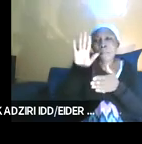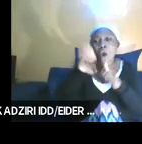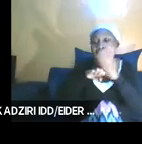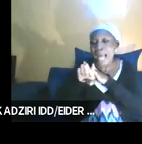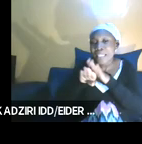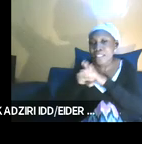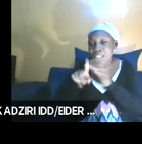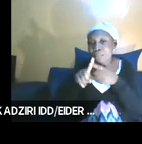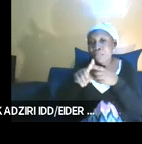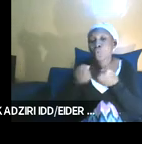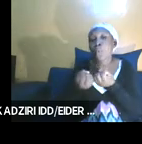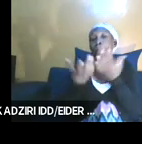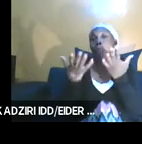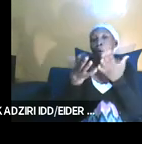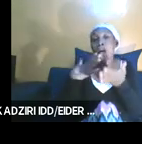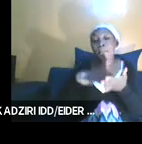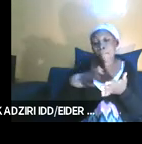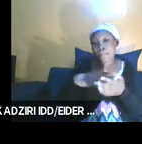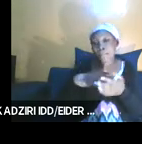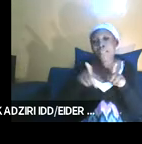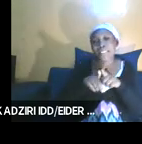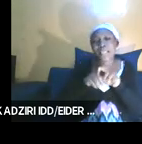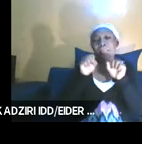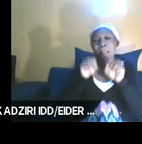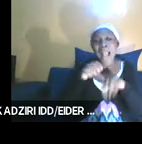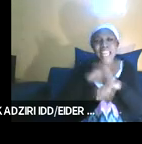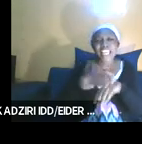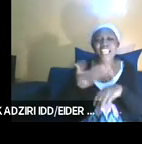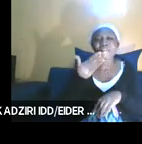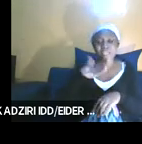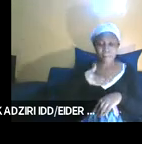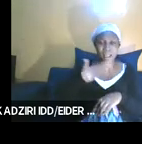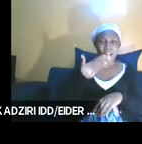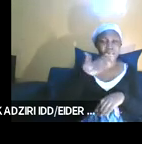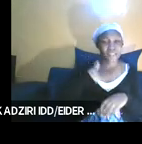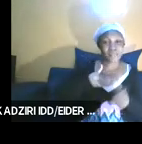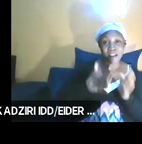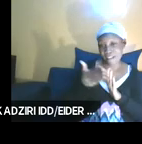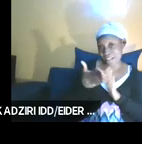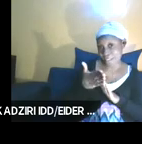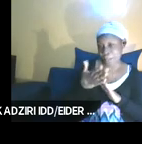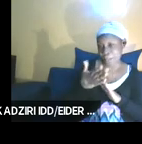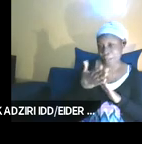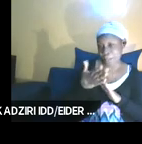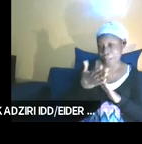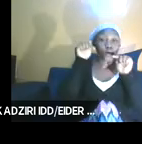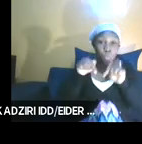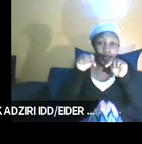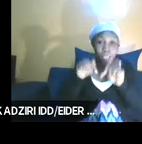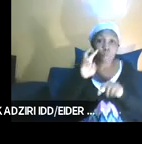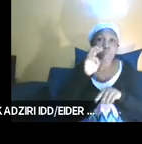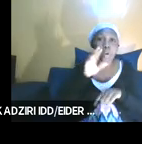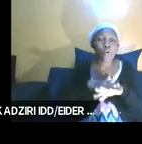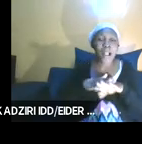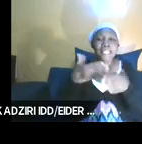point in time in which you can also receive the feedback. And so today we are actually looking at a preprint that was posted